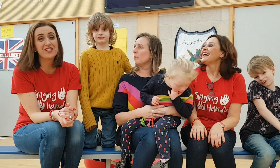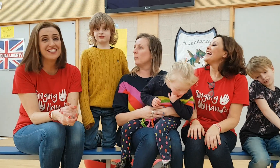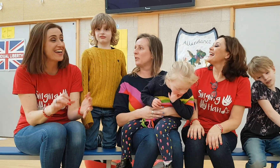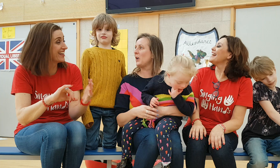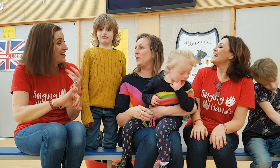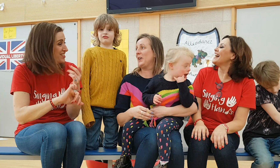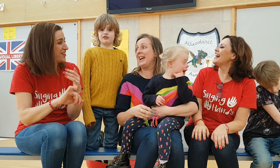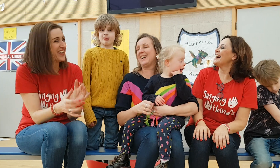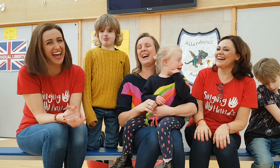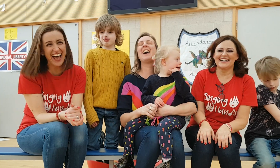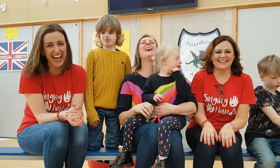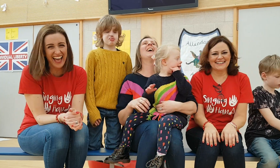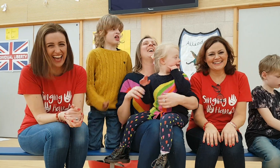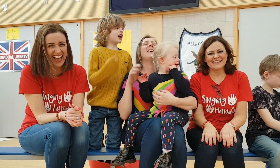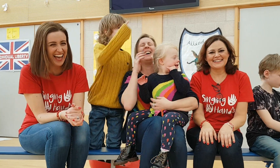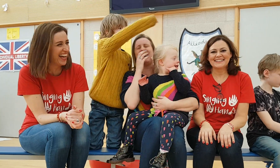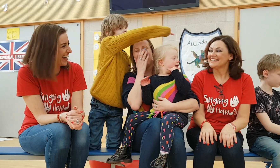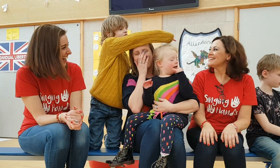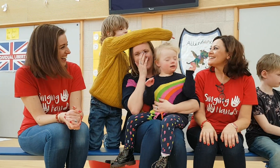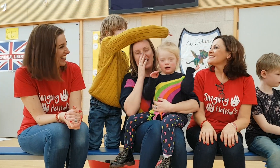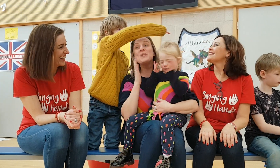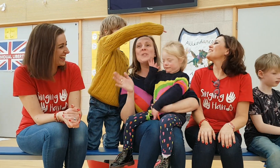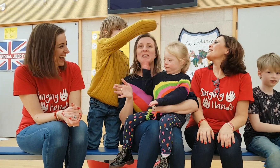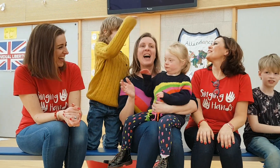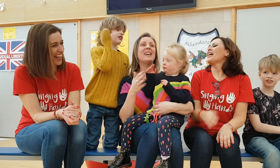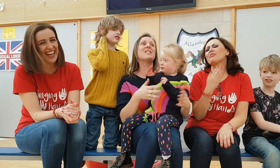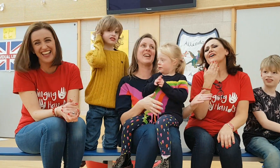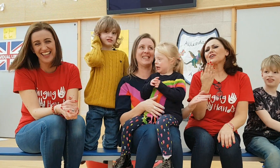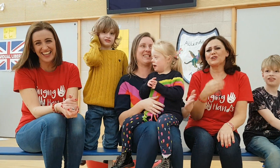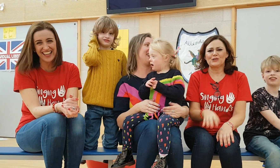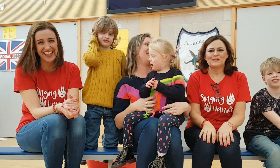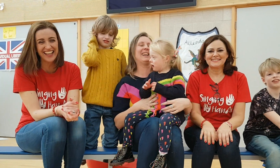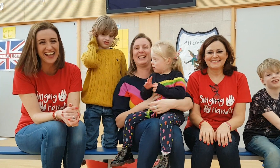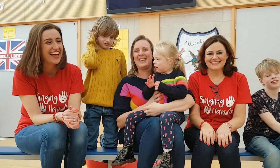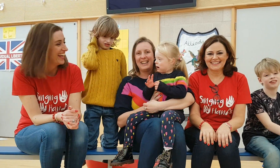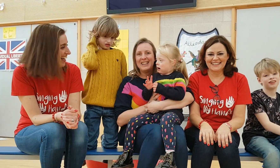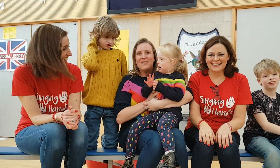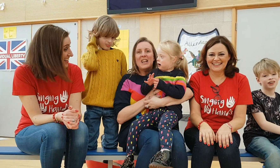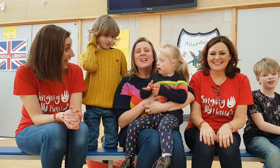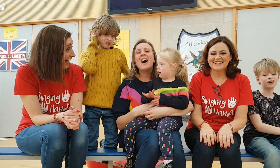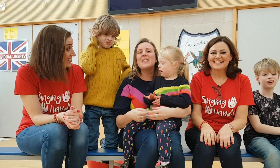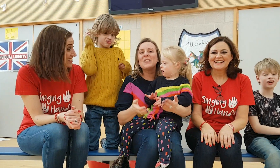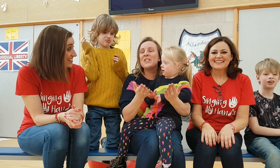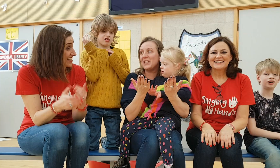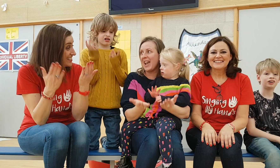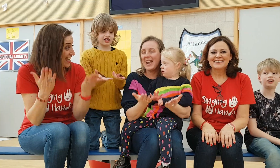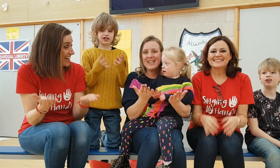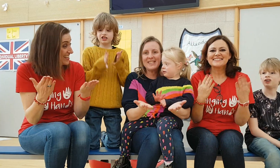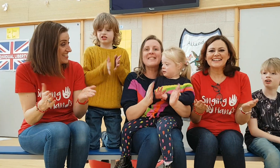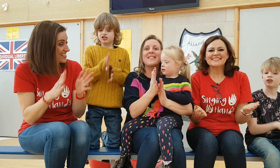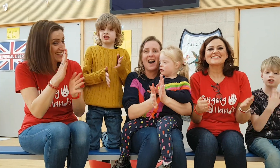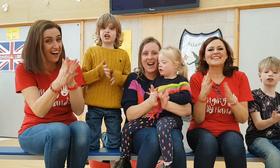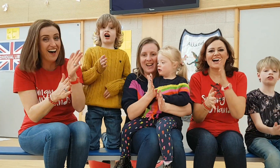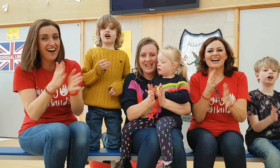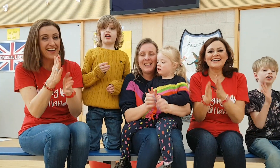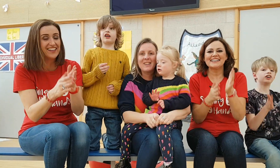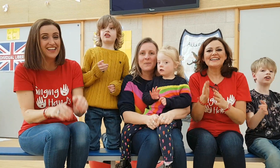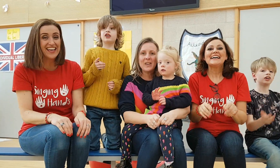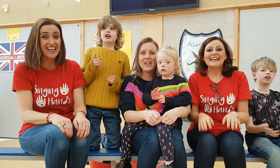today. Sophie. I'm Sophie. Tracy. Yeah. Suzanne and Tracy. Today's sign